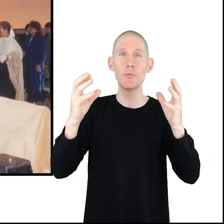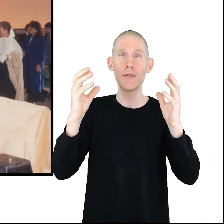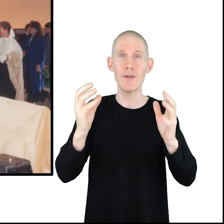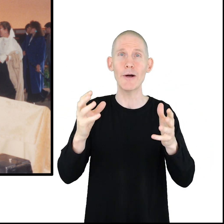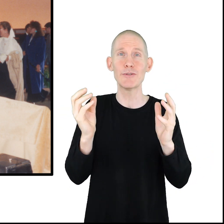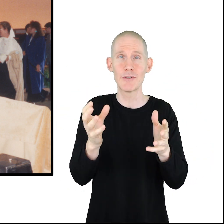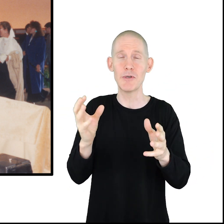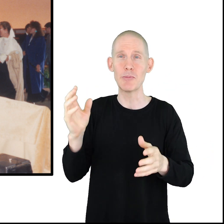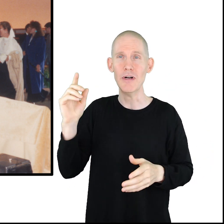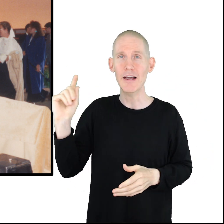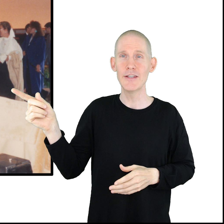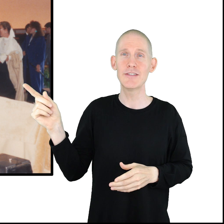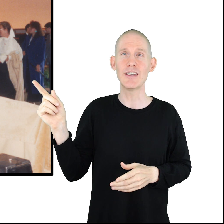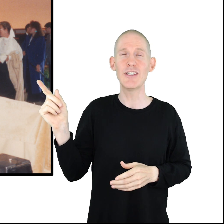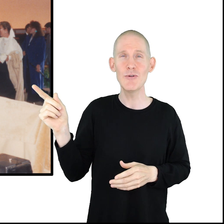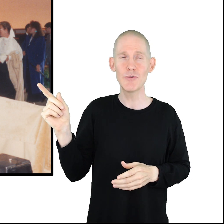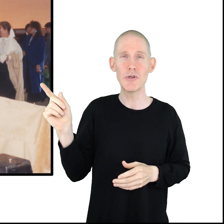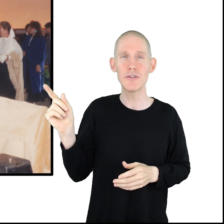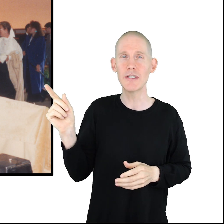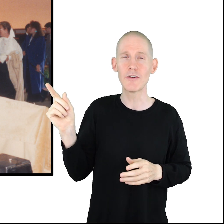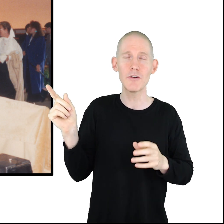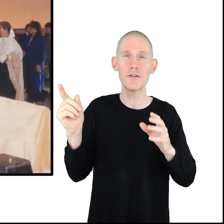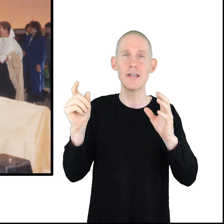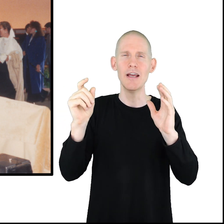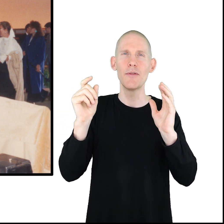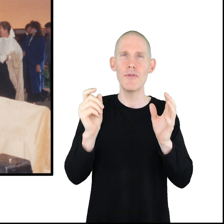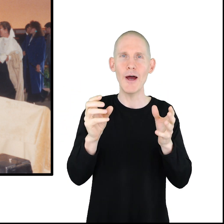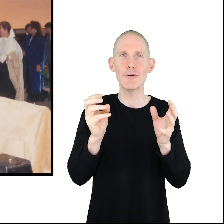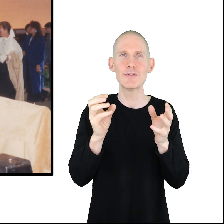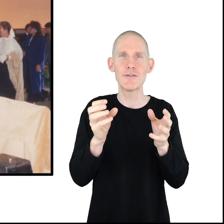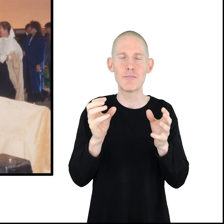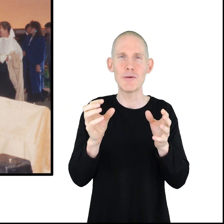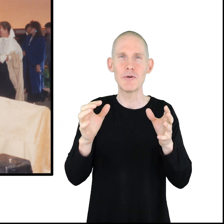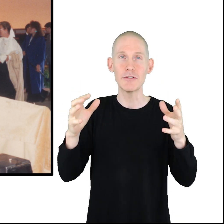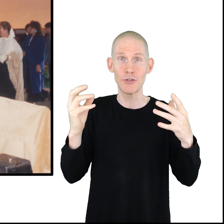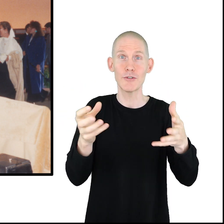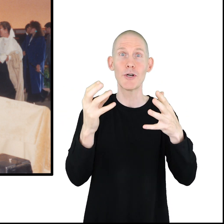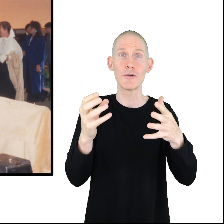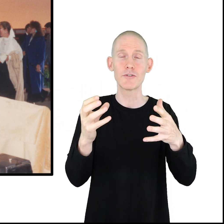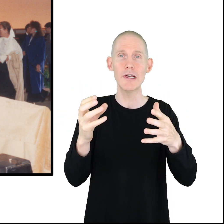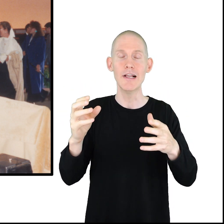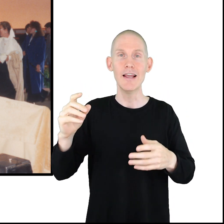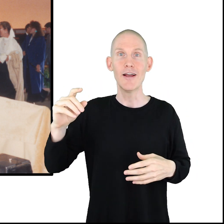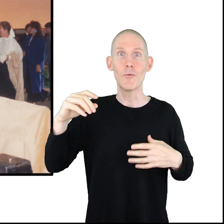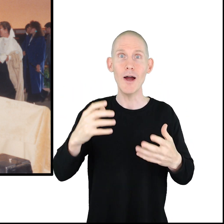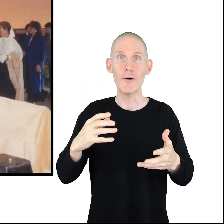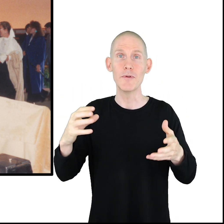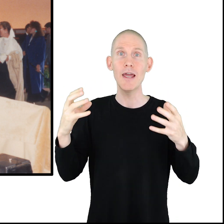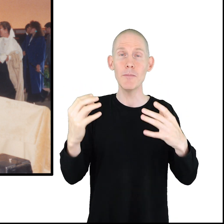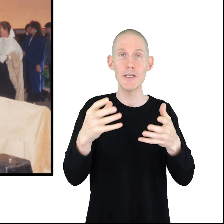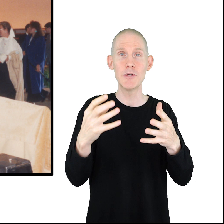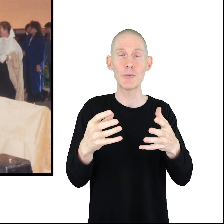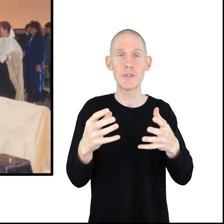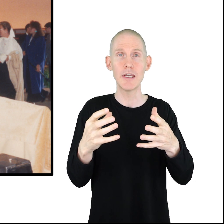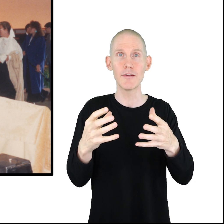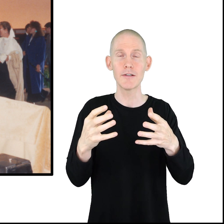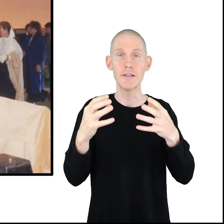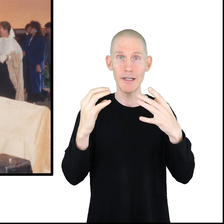be thousands of people. This is a huge building. are literally thousands of people, church goers, right? Wow. When that many people together get